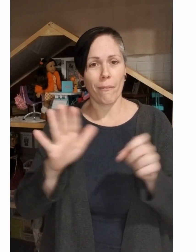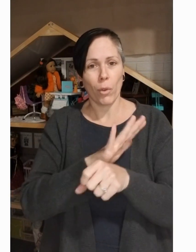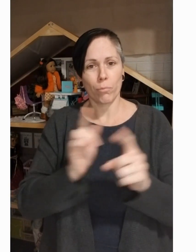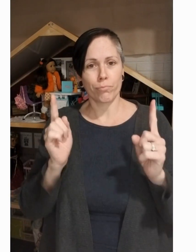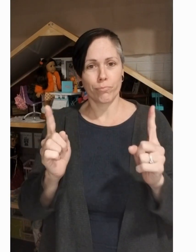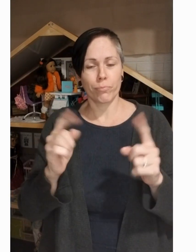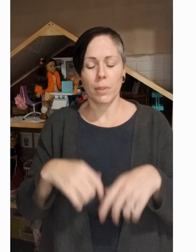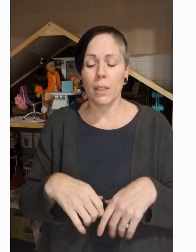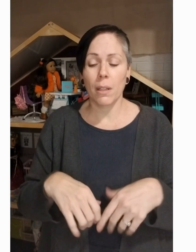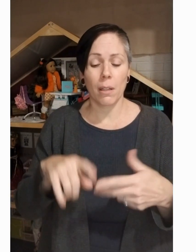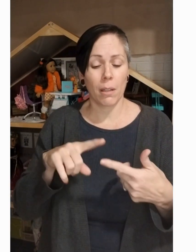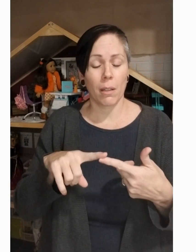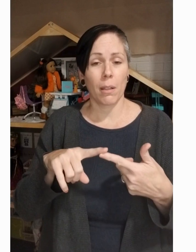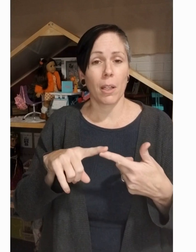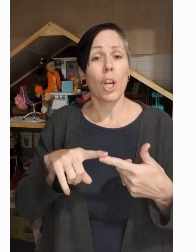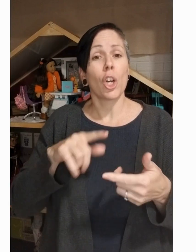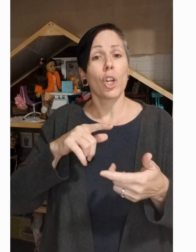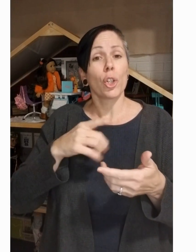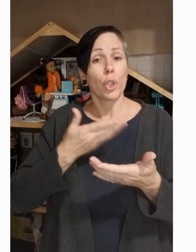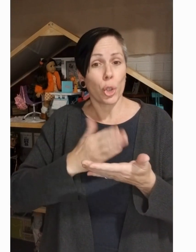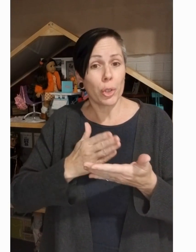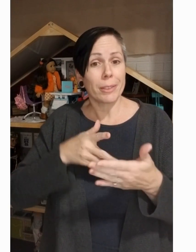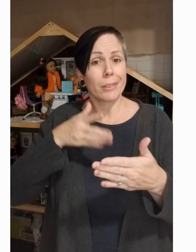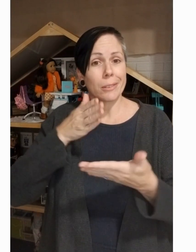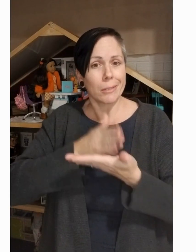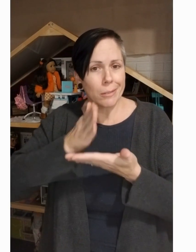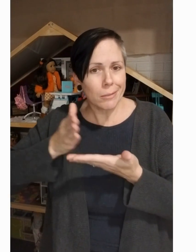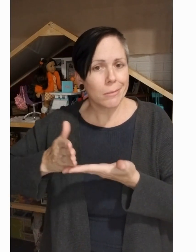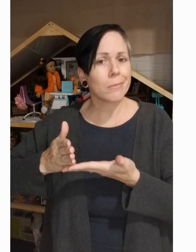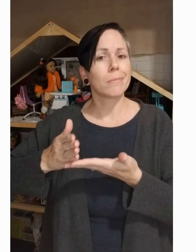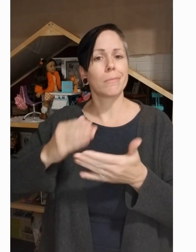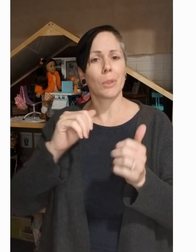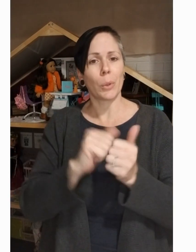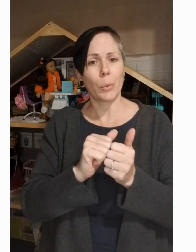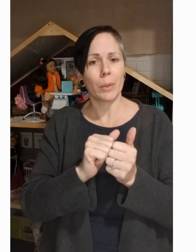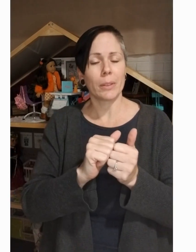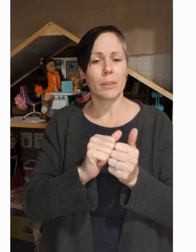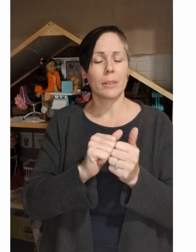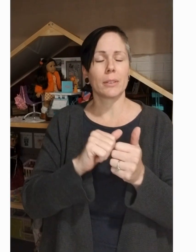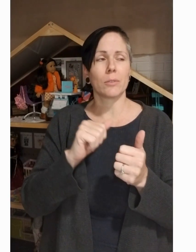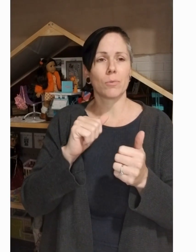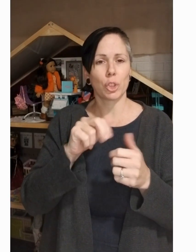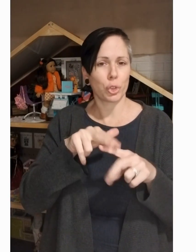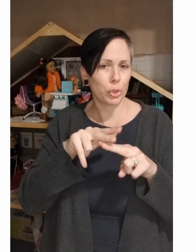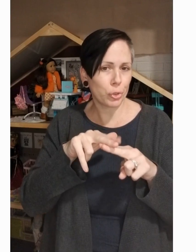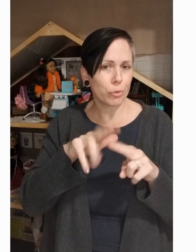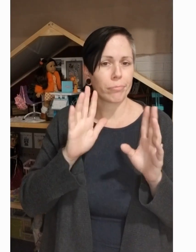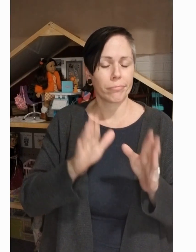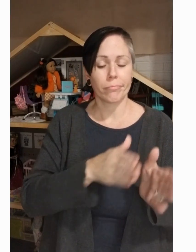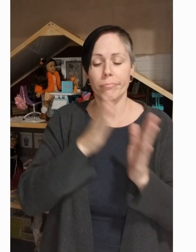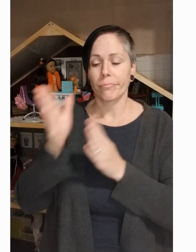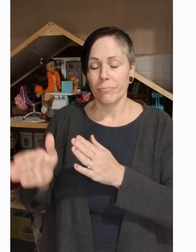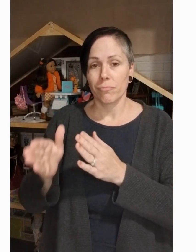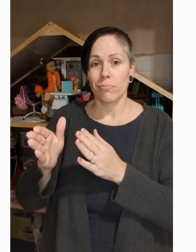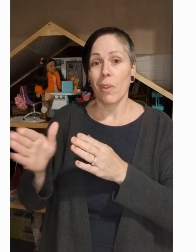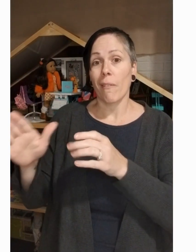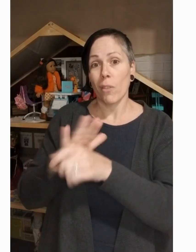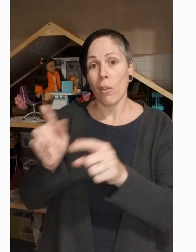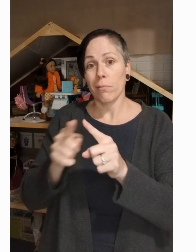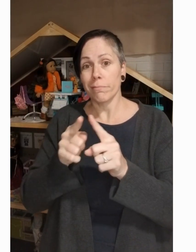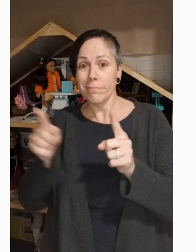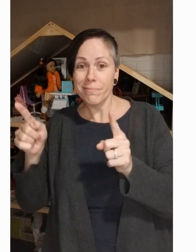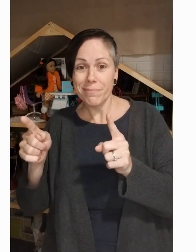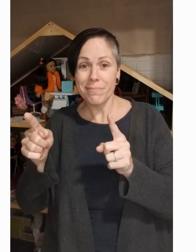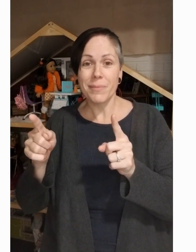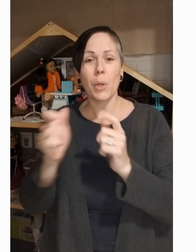cooked green beans with a little salt on the top of them, and they're cut. And then I have cooked long ones with some lemon zest on them. So